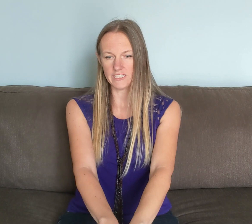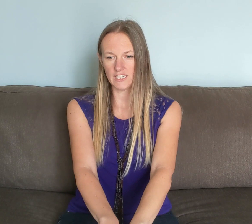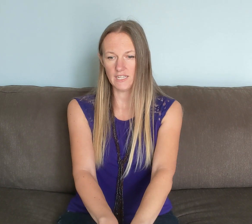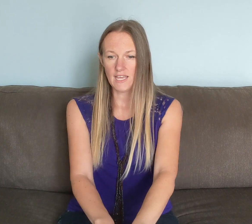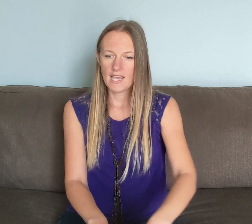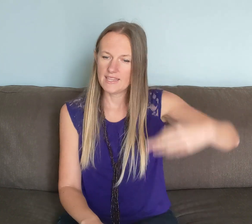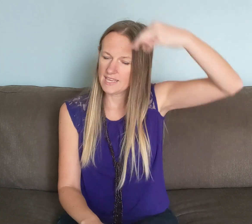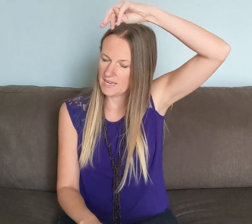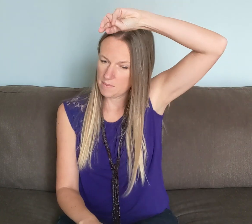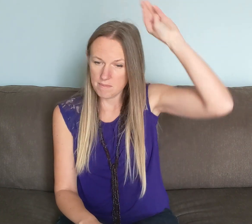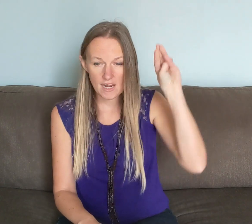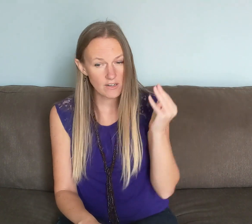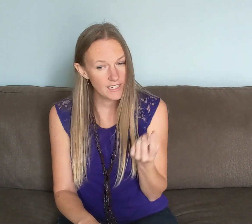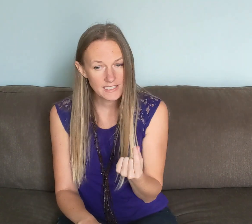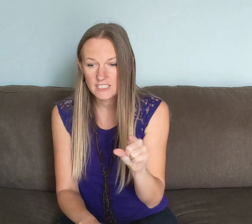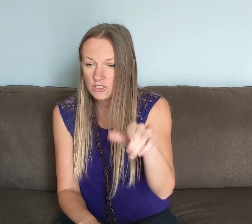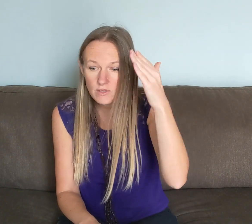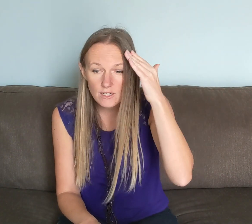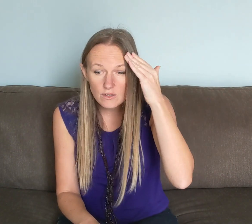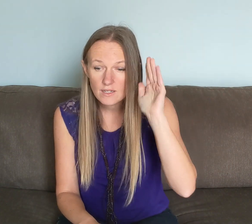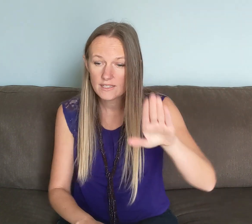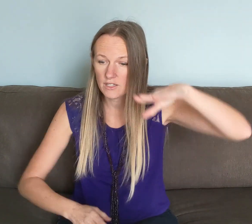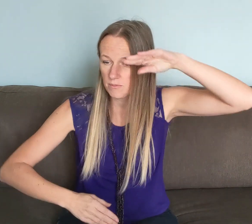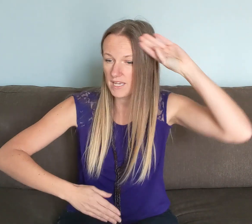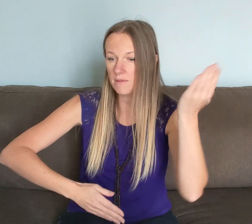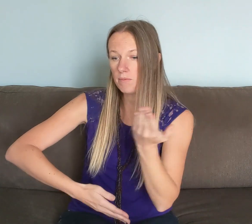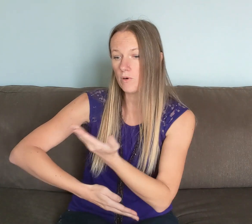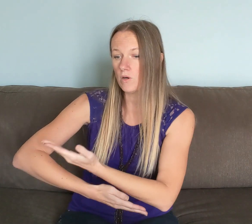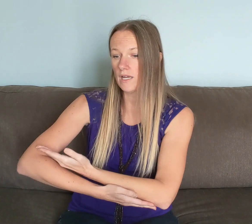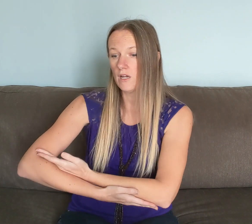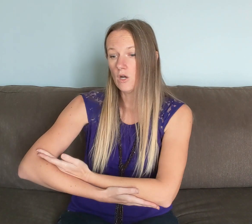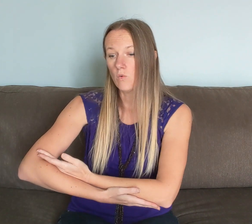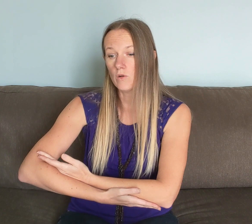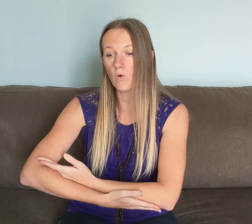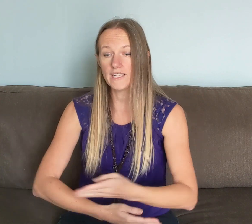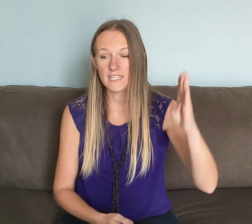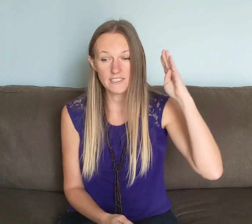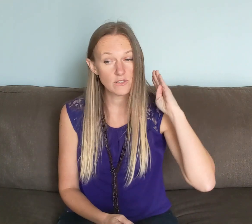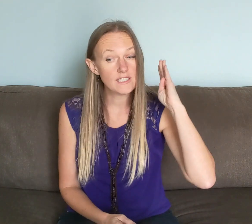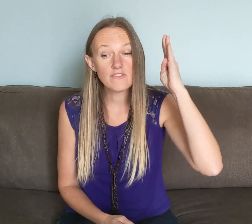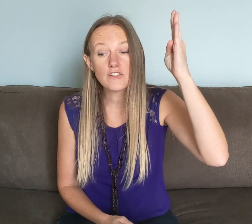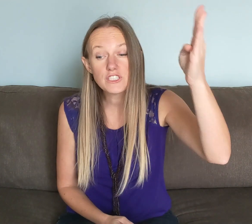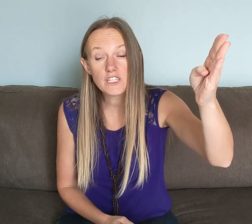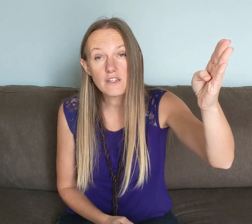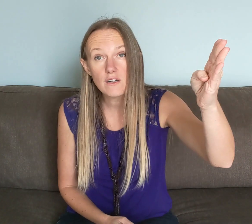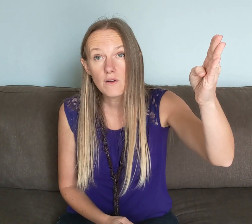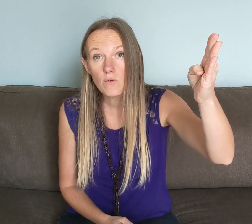creation. And then Mary, did you know that your baby boy would one day, so in the future,